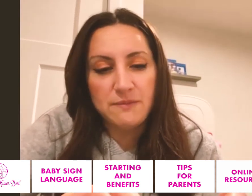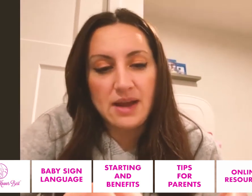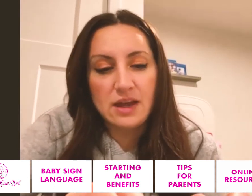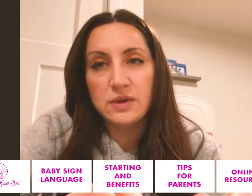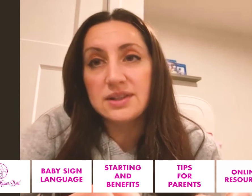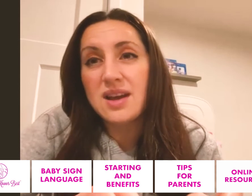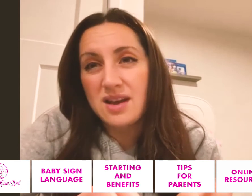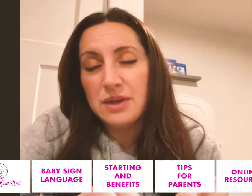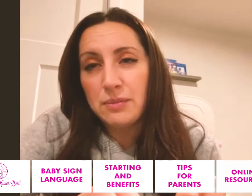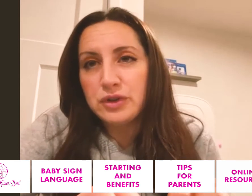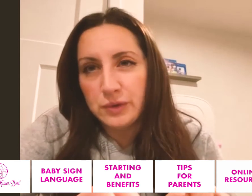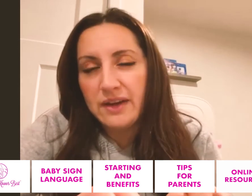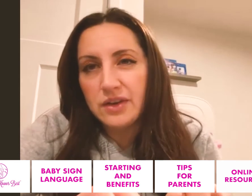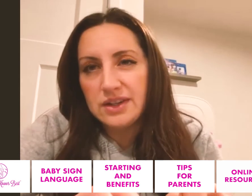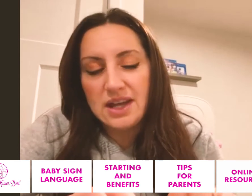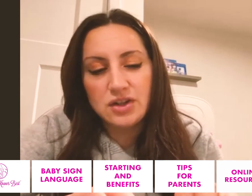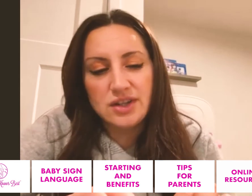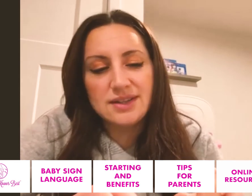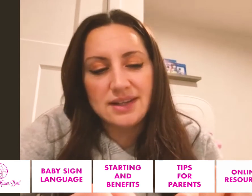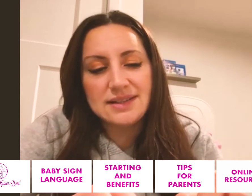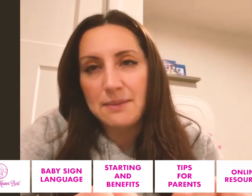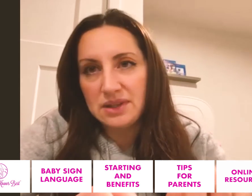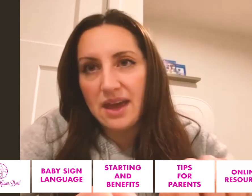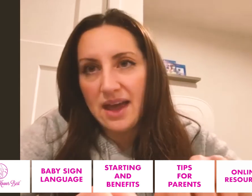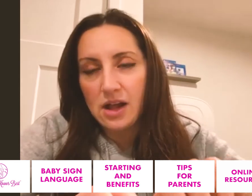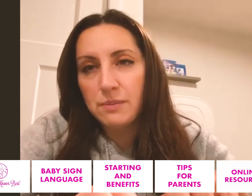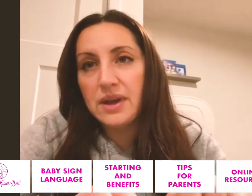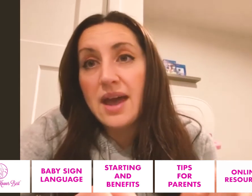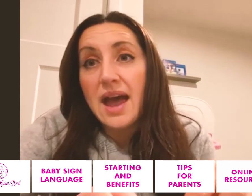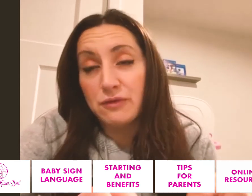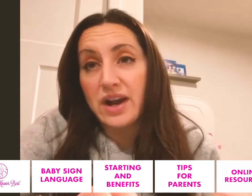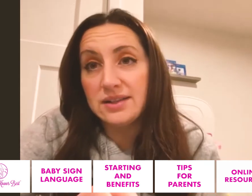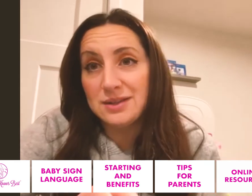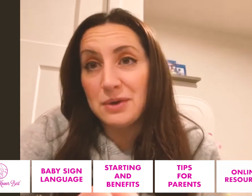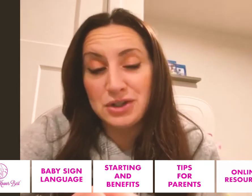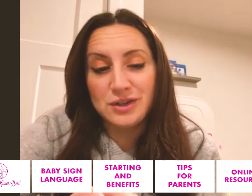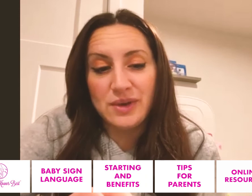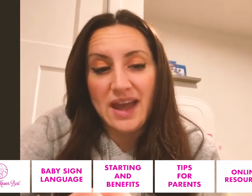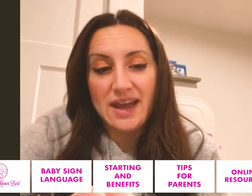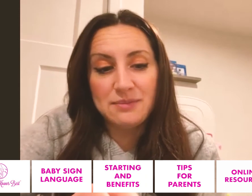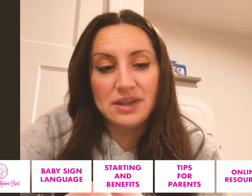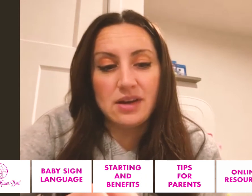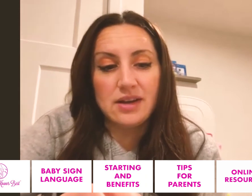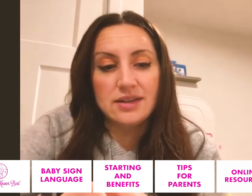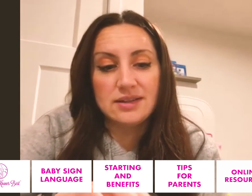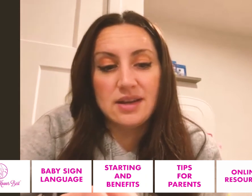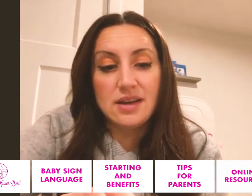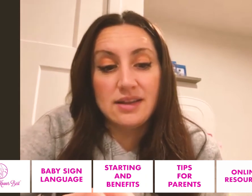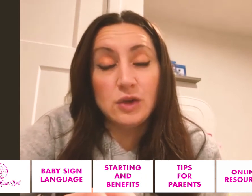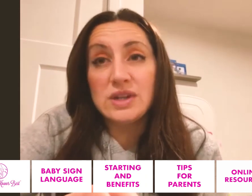then was, people do have good intentions, accept the help and rest as much as you can, because you need the